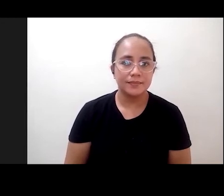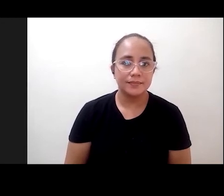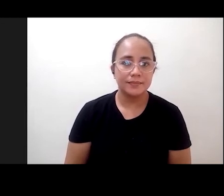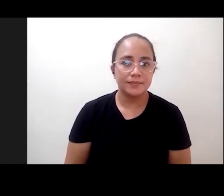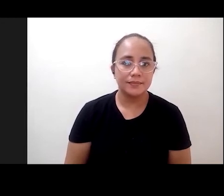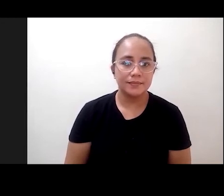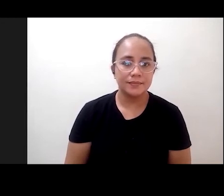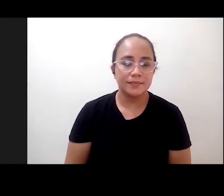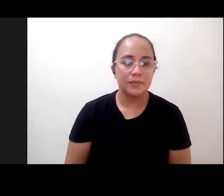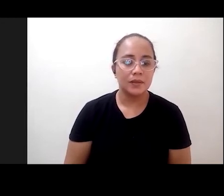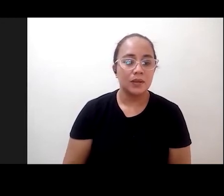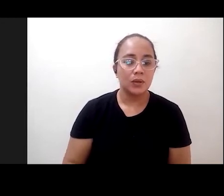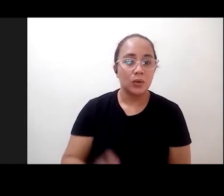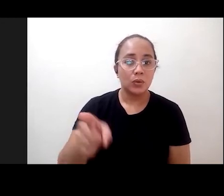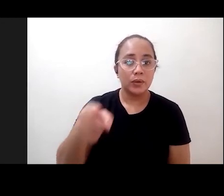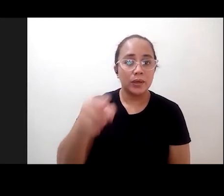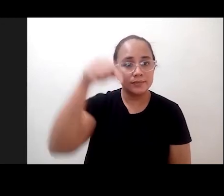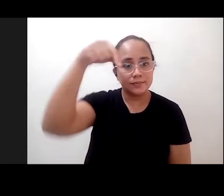Okay, Shak, can you go down?